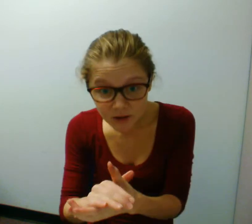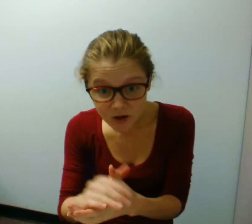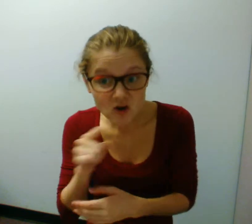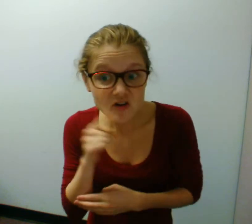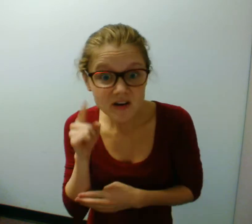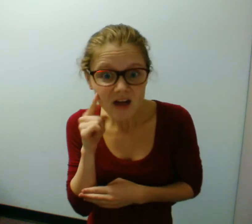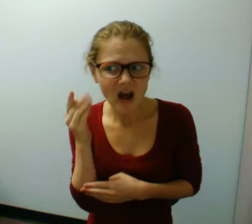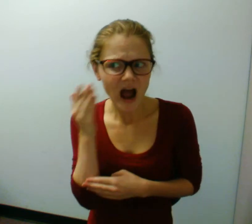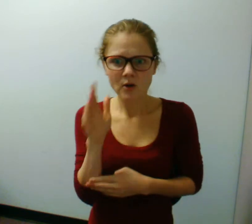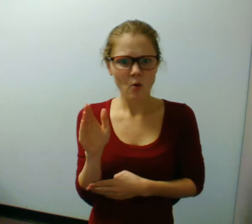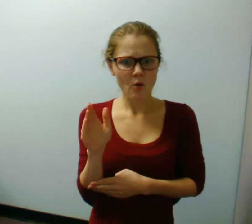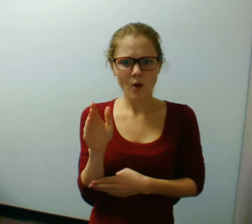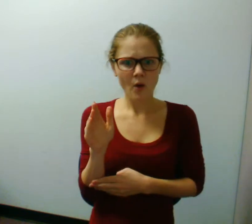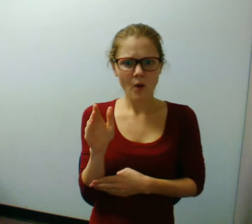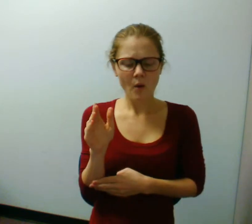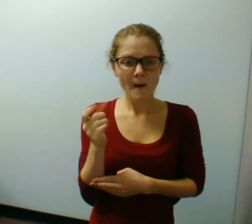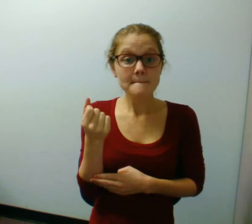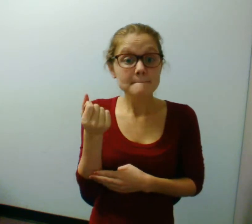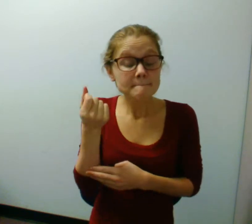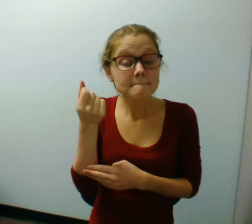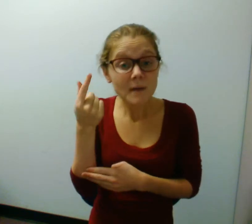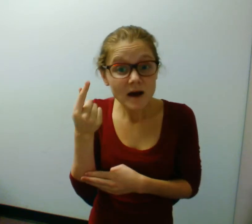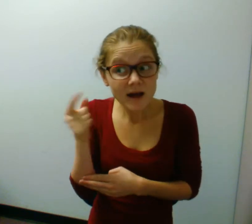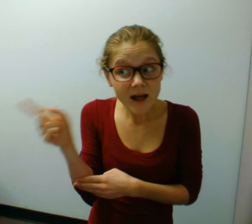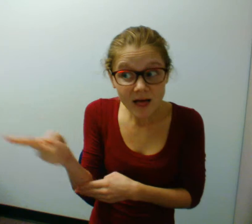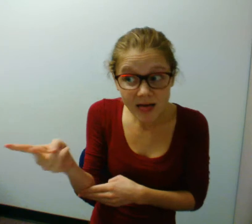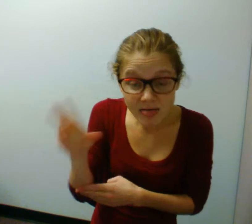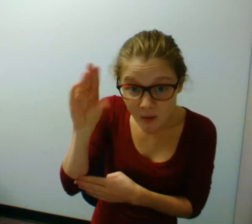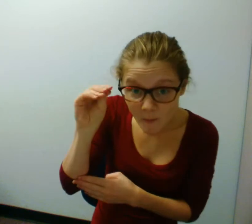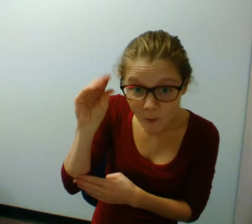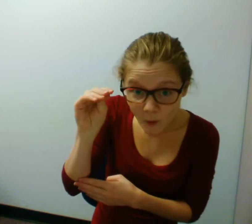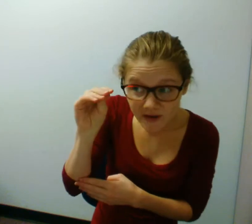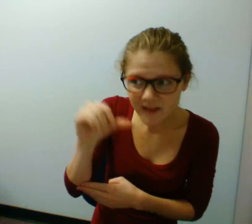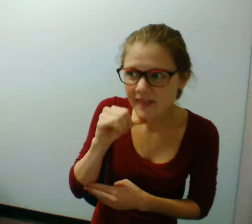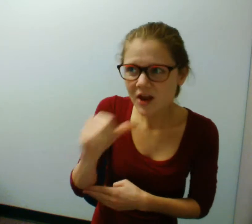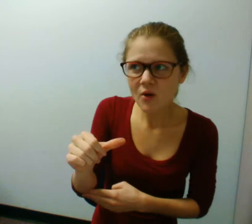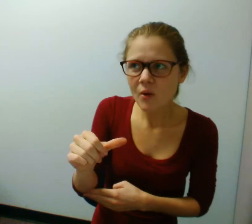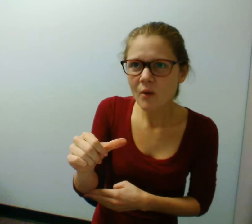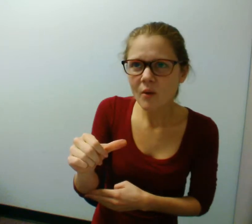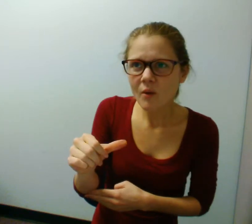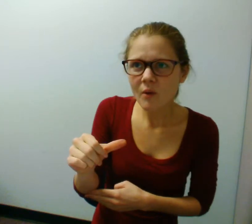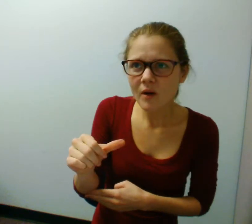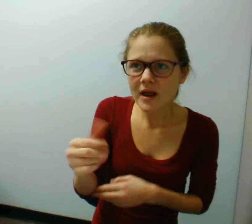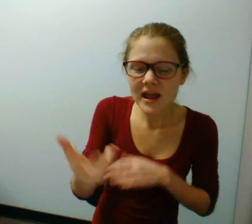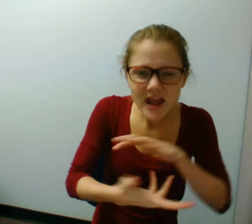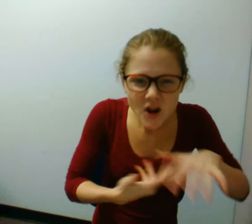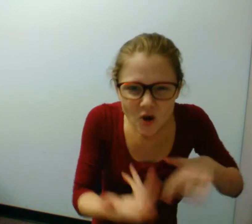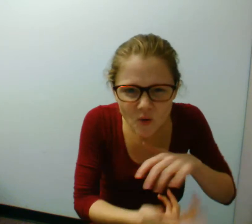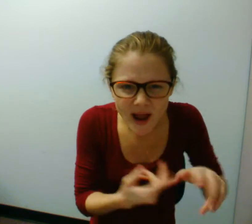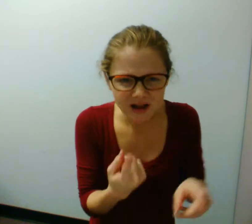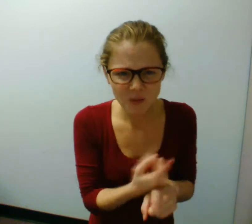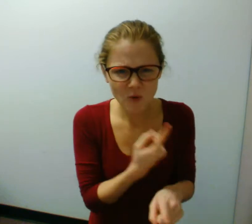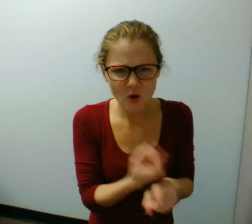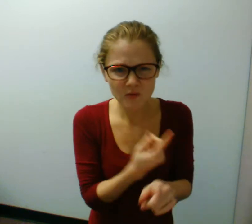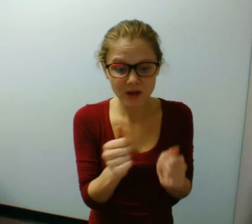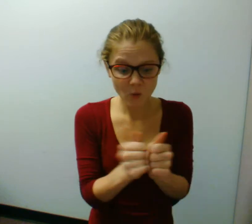know. But the boys, they don't interact appropriately with my girls.